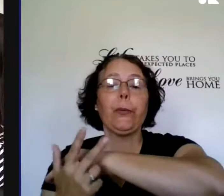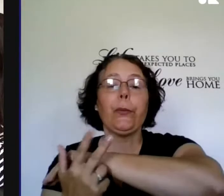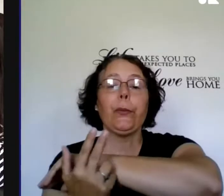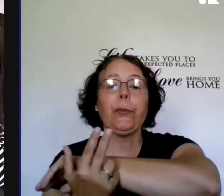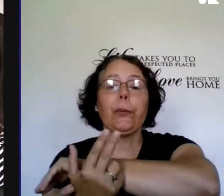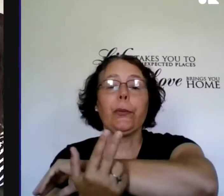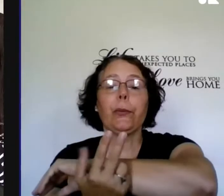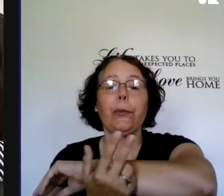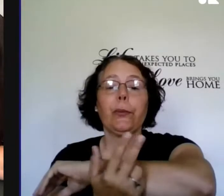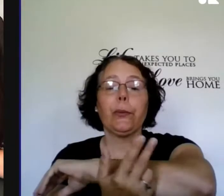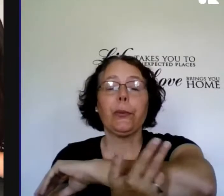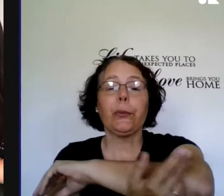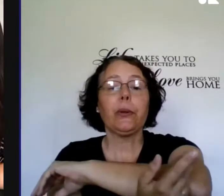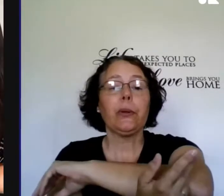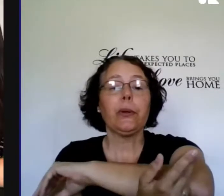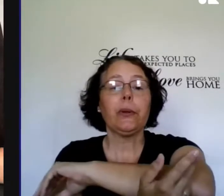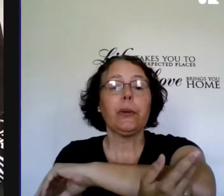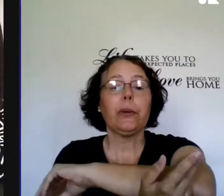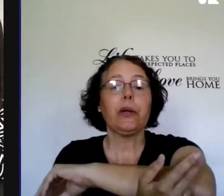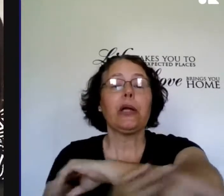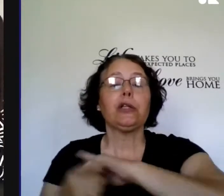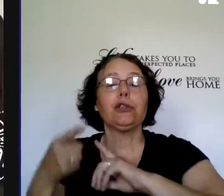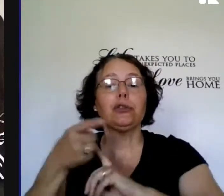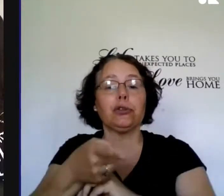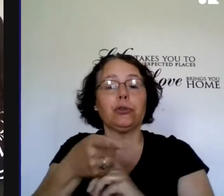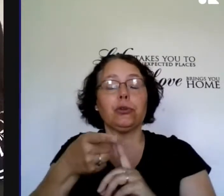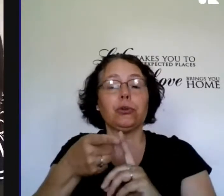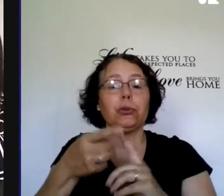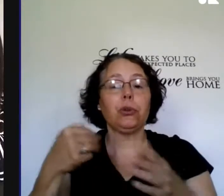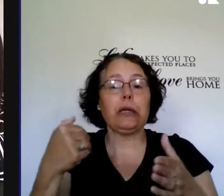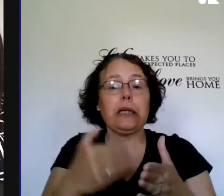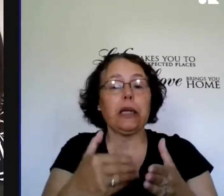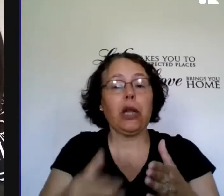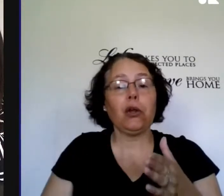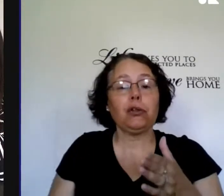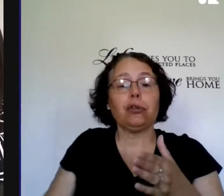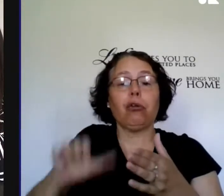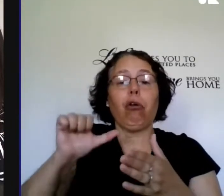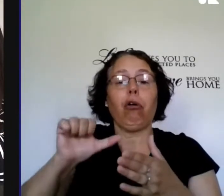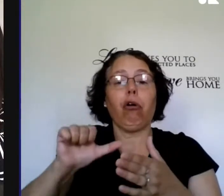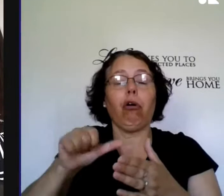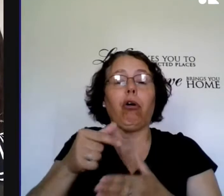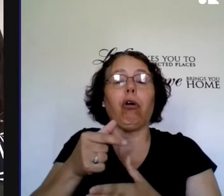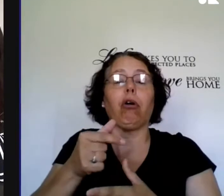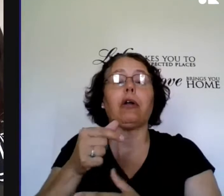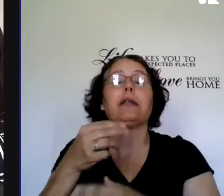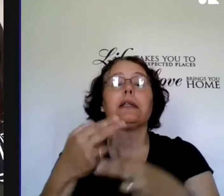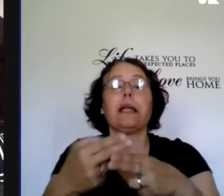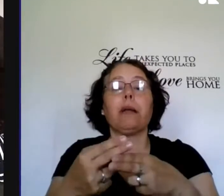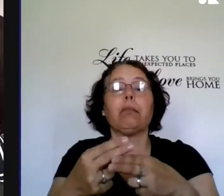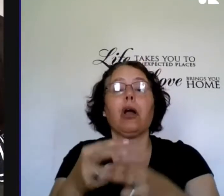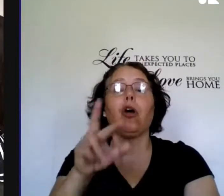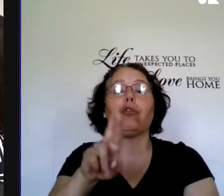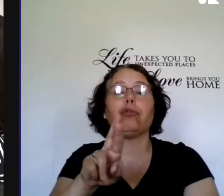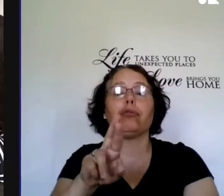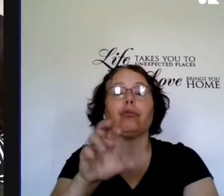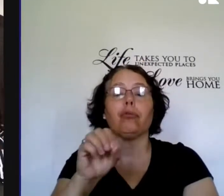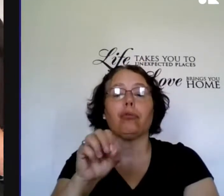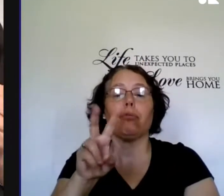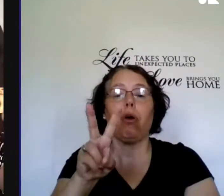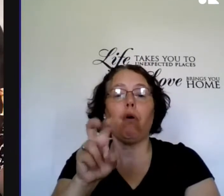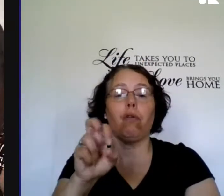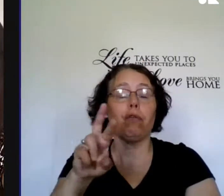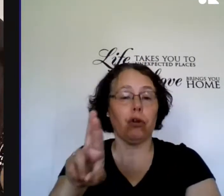and right on over to Rover. Who is Rover? That's right, he's a